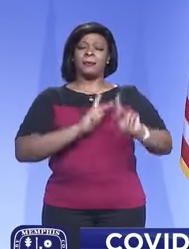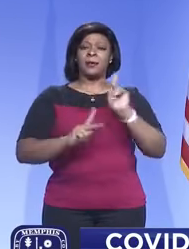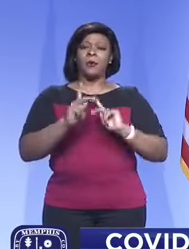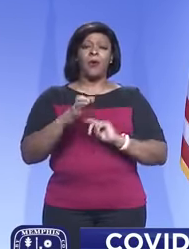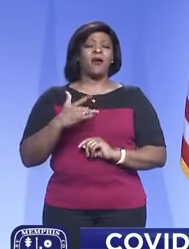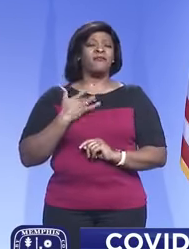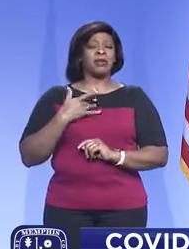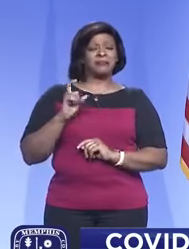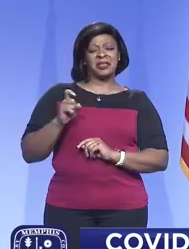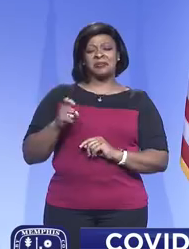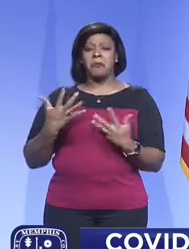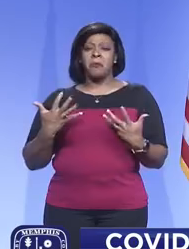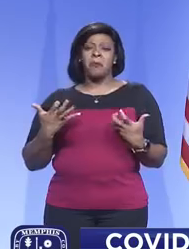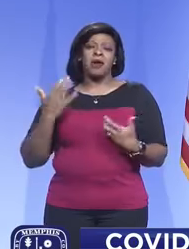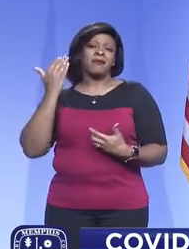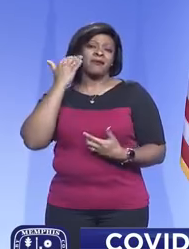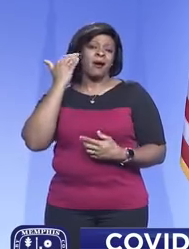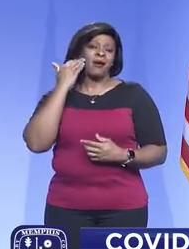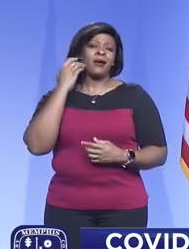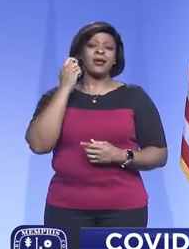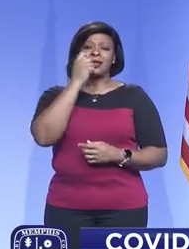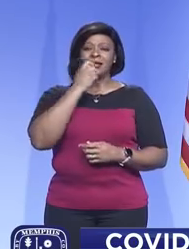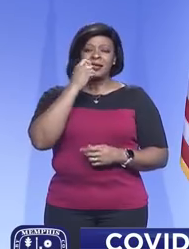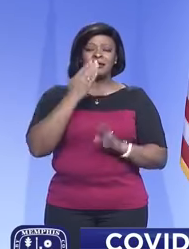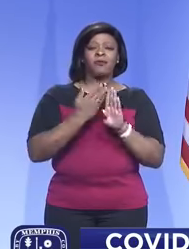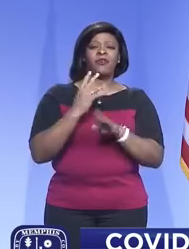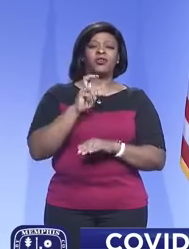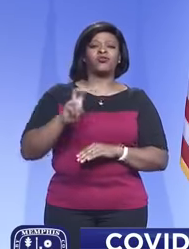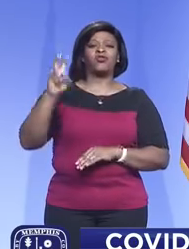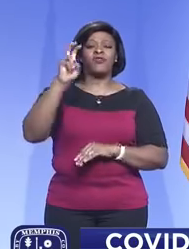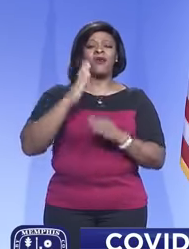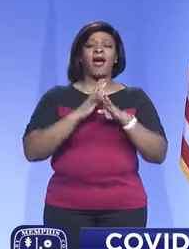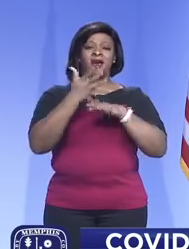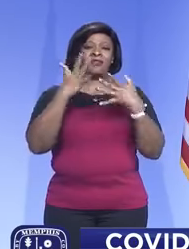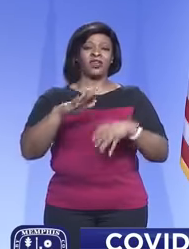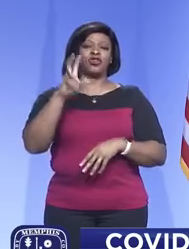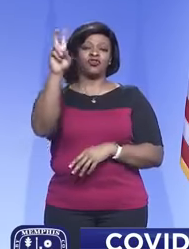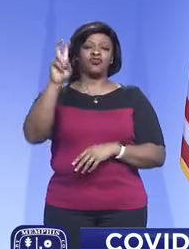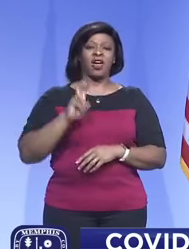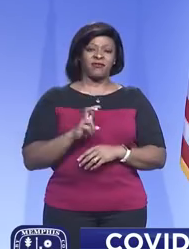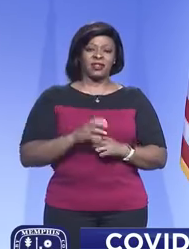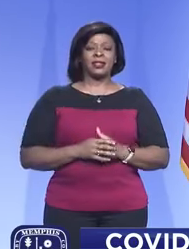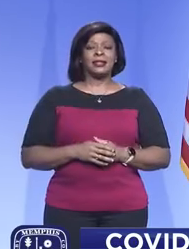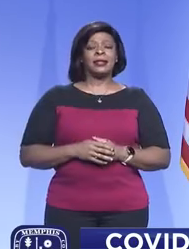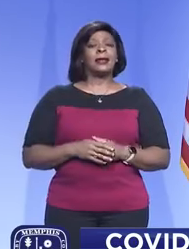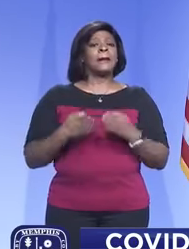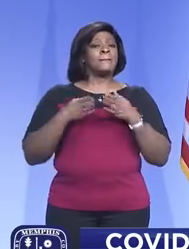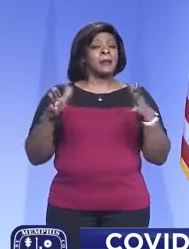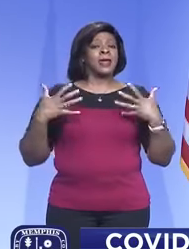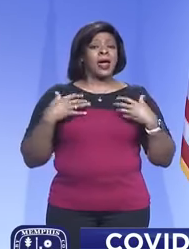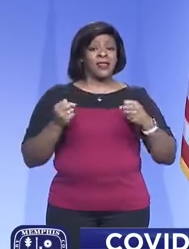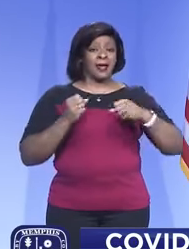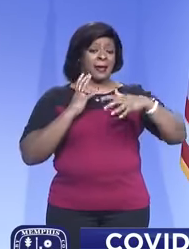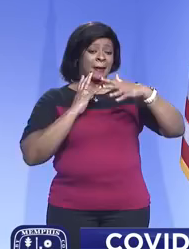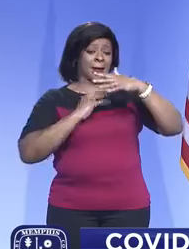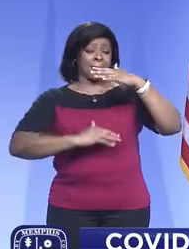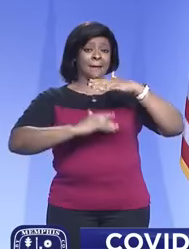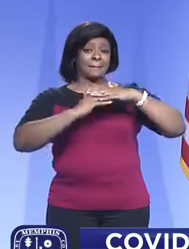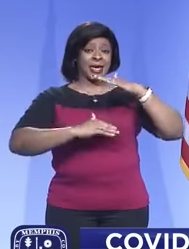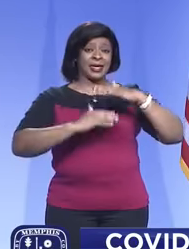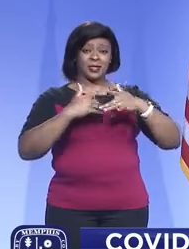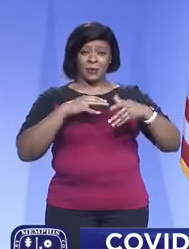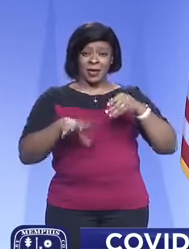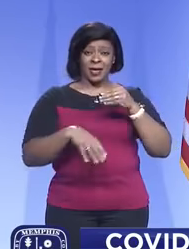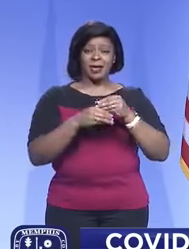they feel a need to be tested before travel or after travel. Our public health capacity, while we have added,